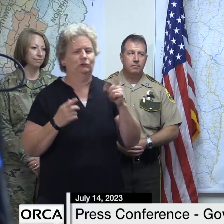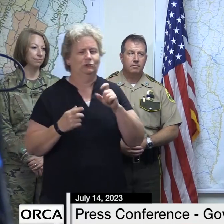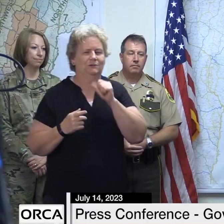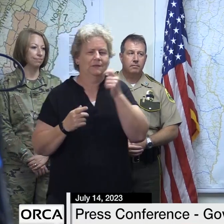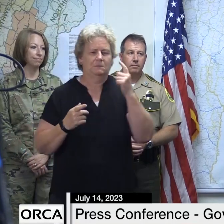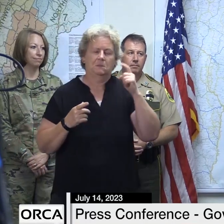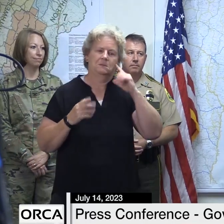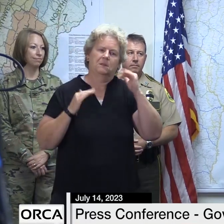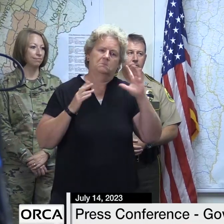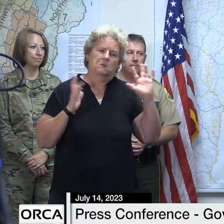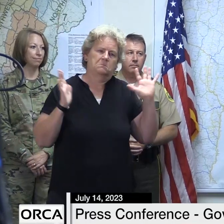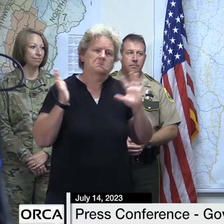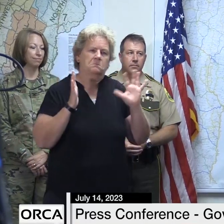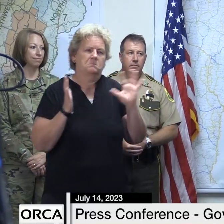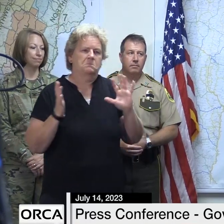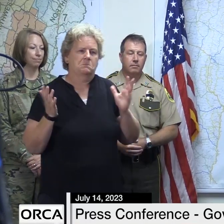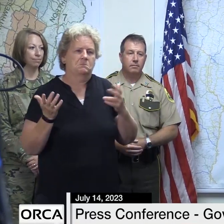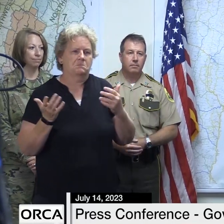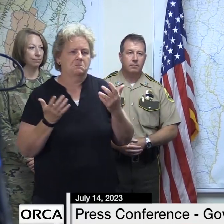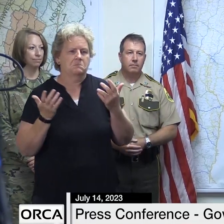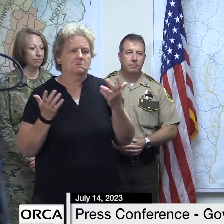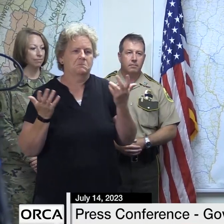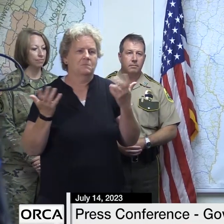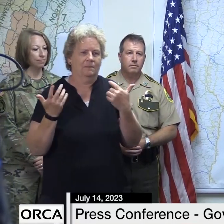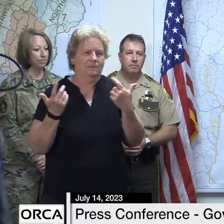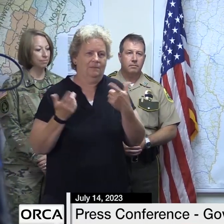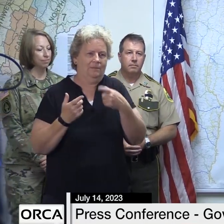We need every single employee we have.